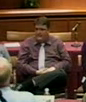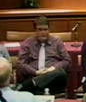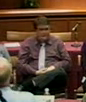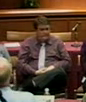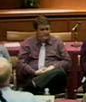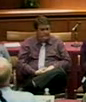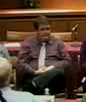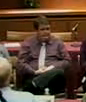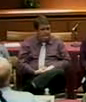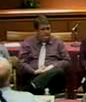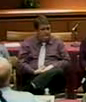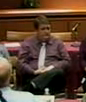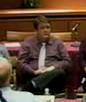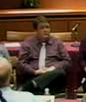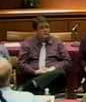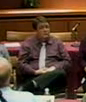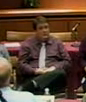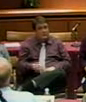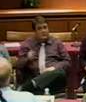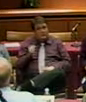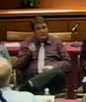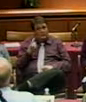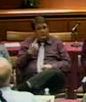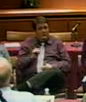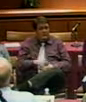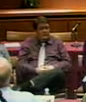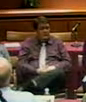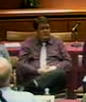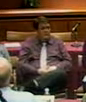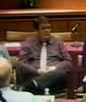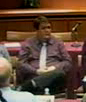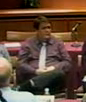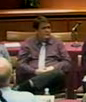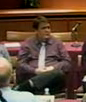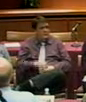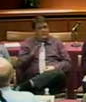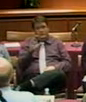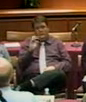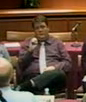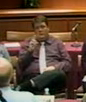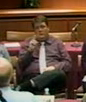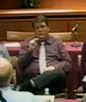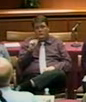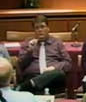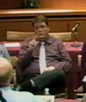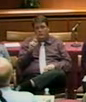Yes, I think yes. I think we've got that in there. So I have Bernard, then Matt, and then Joel.